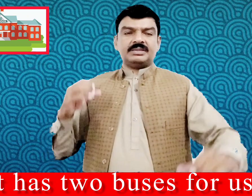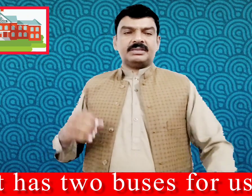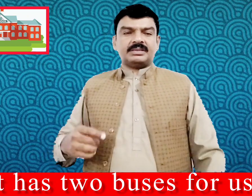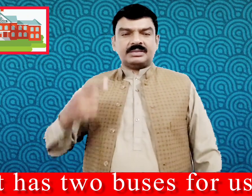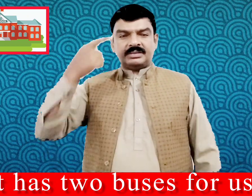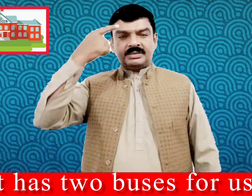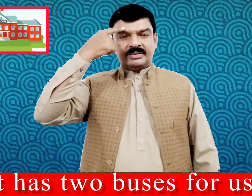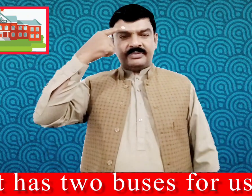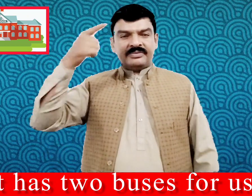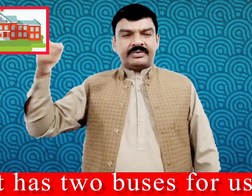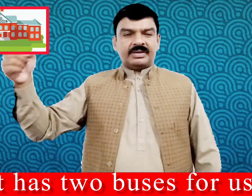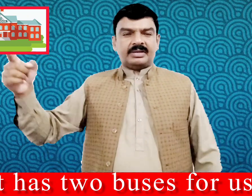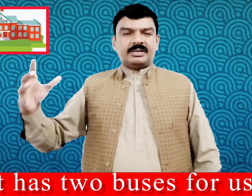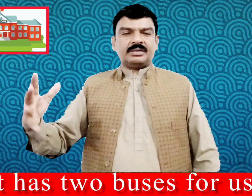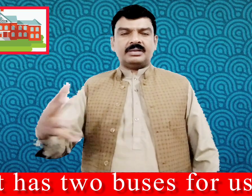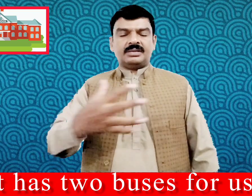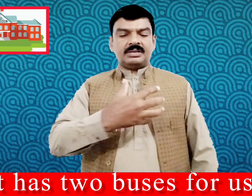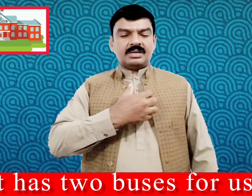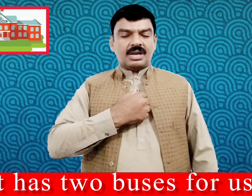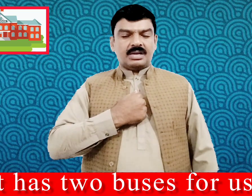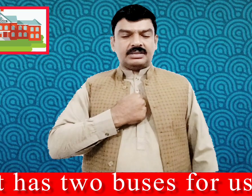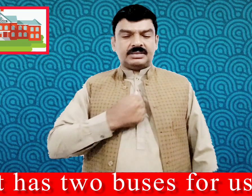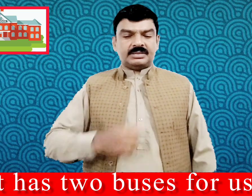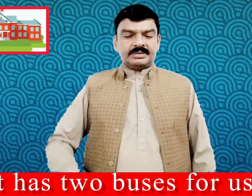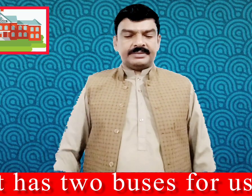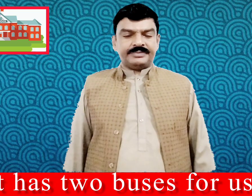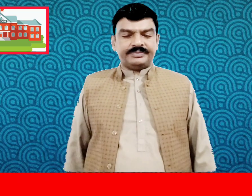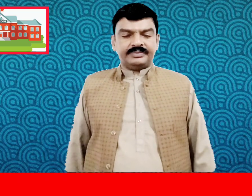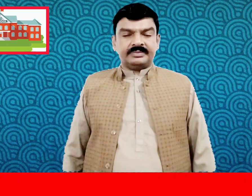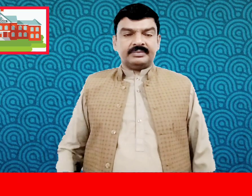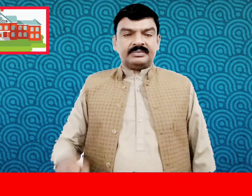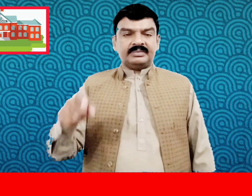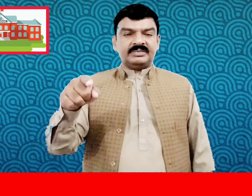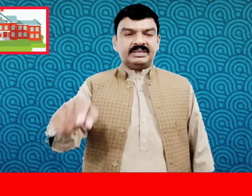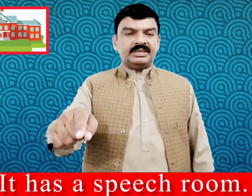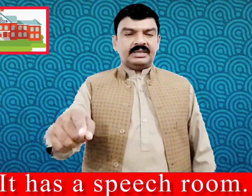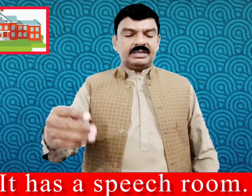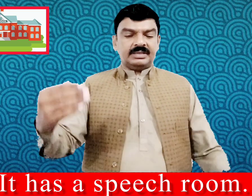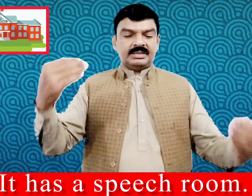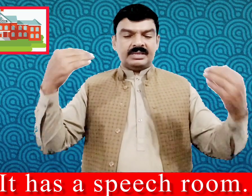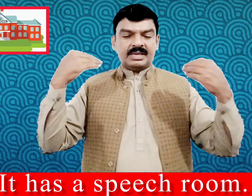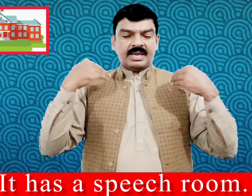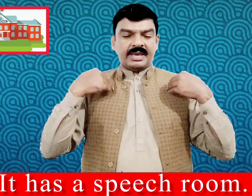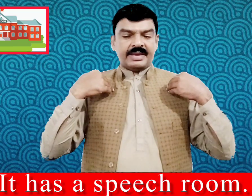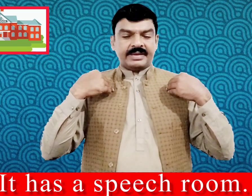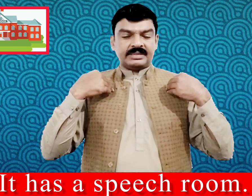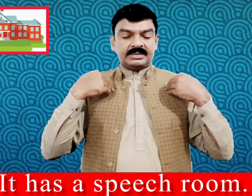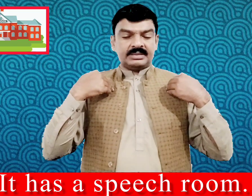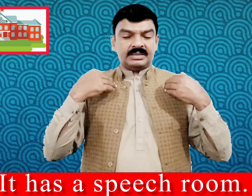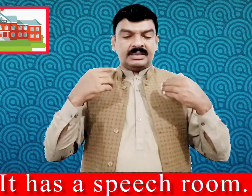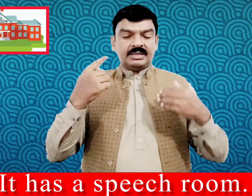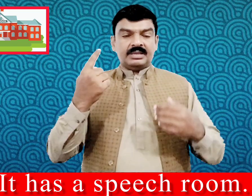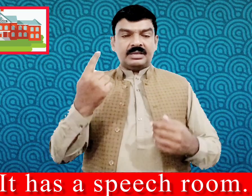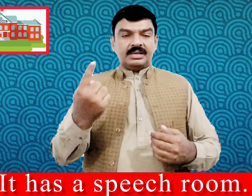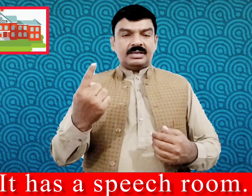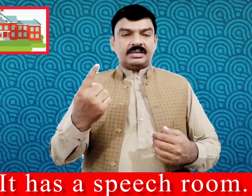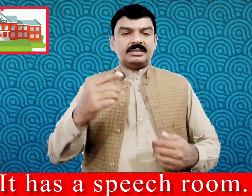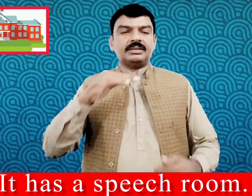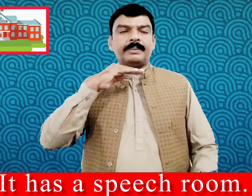buses for us. It has a